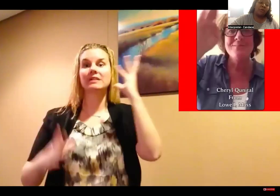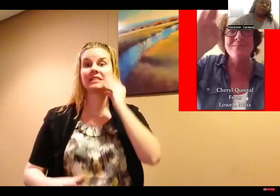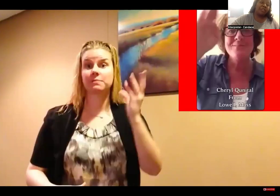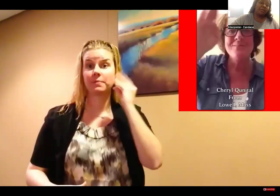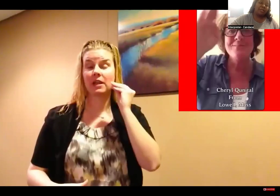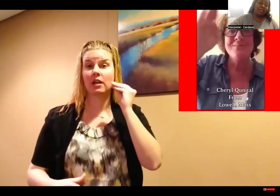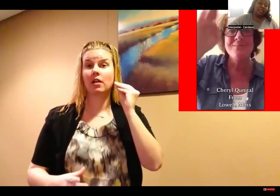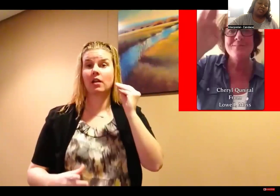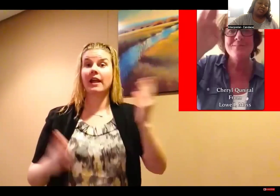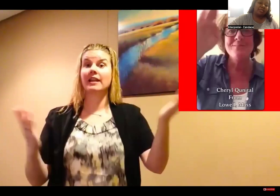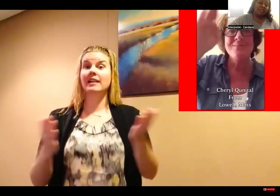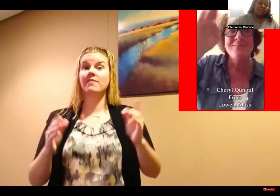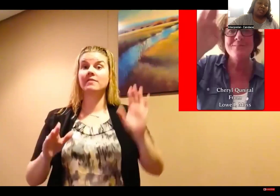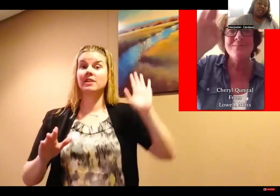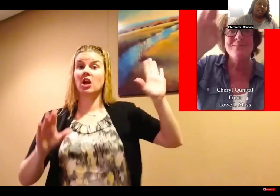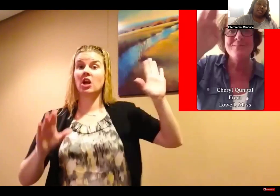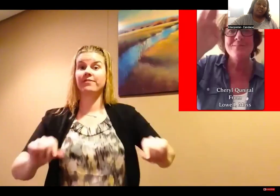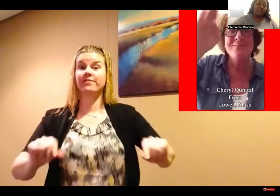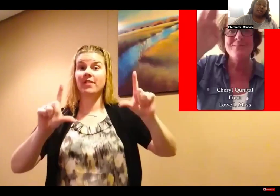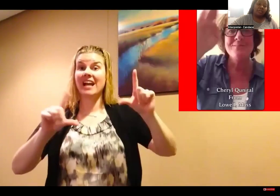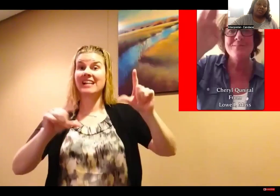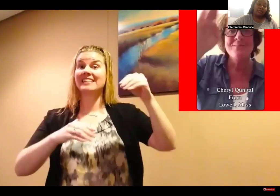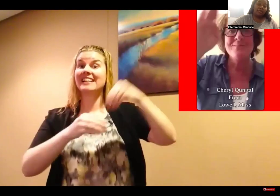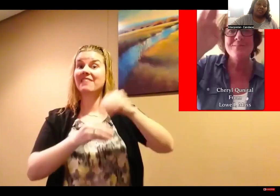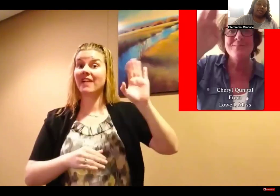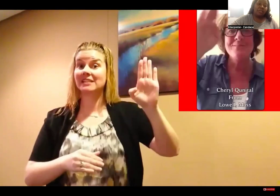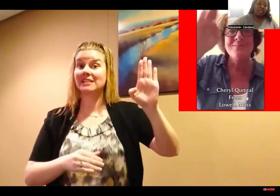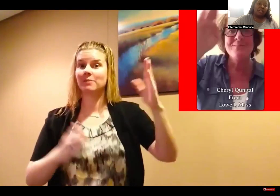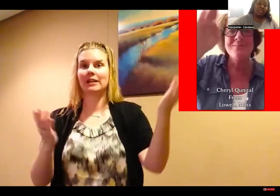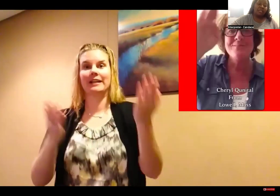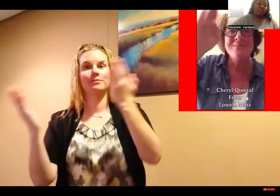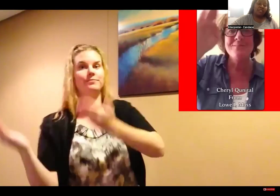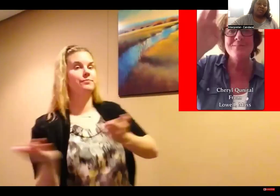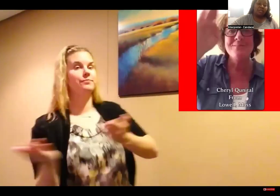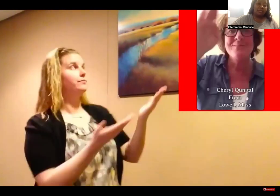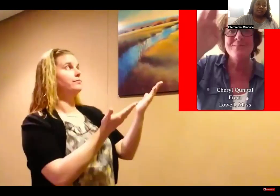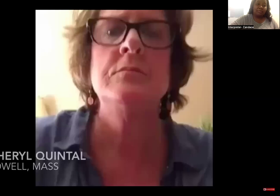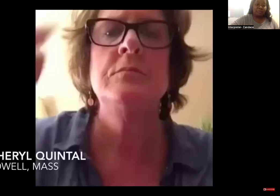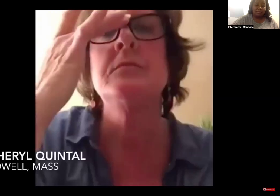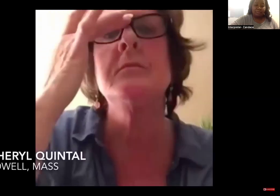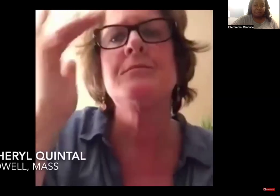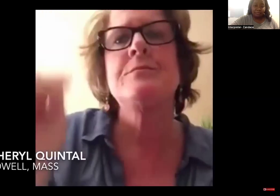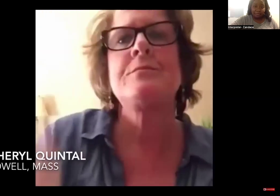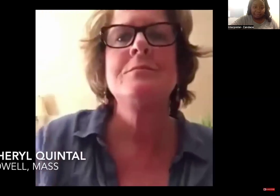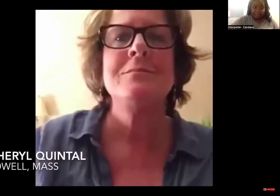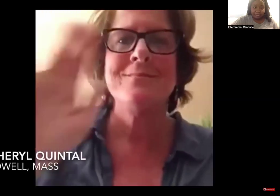Had a horrible experience. And here's her video that's in Facebook.